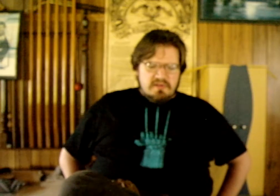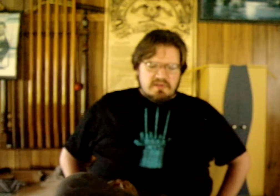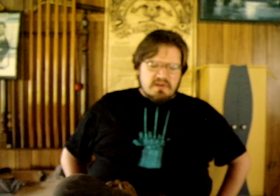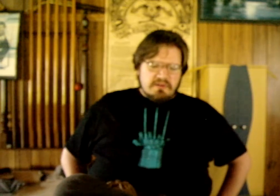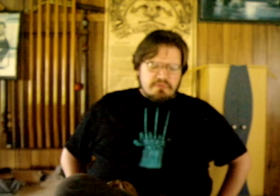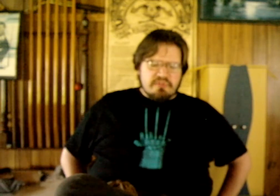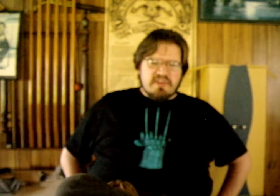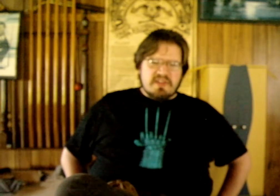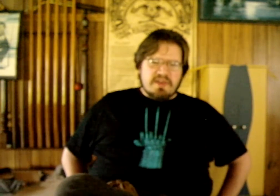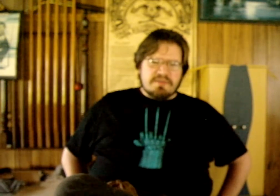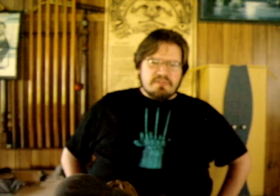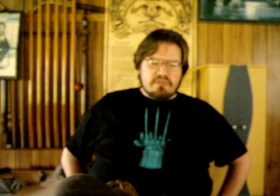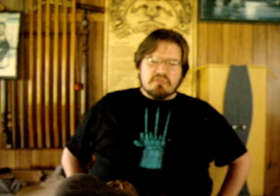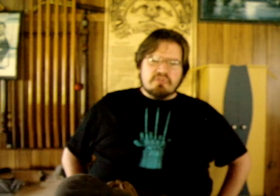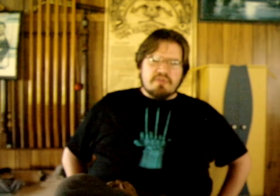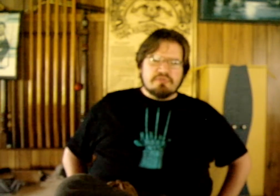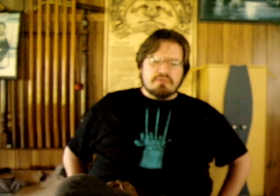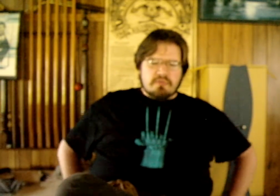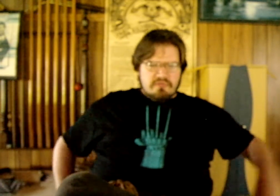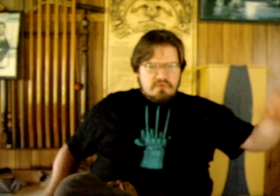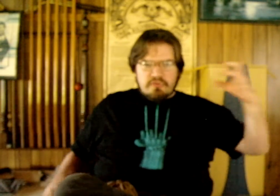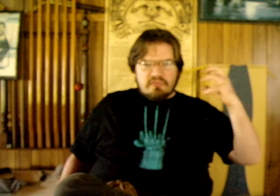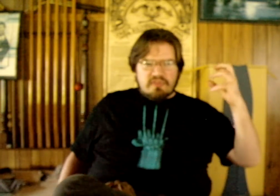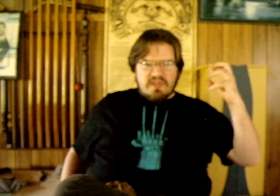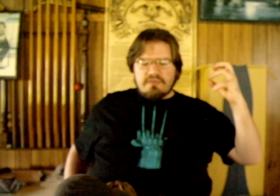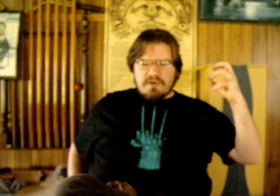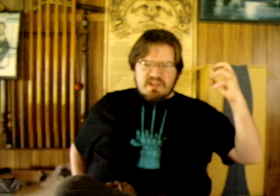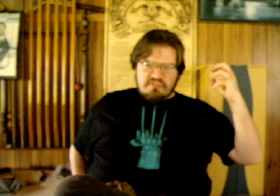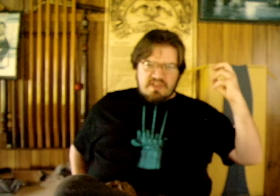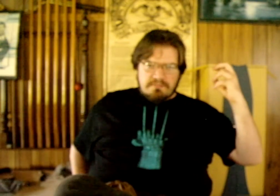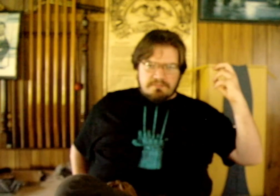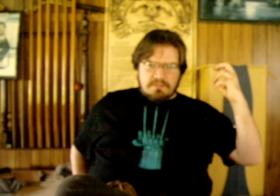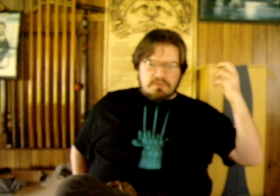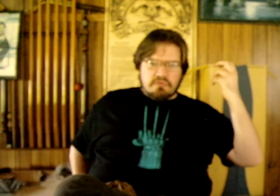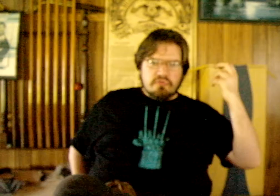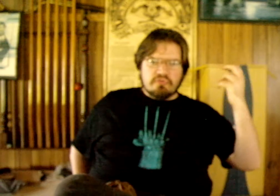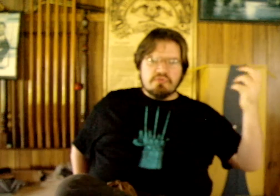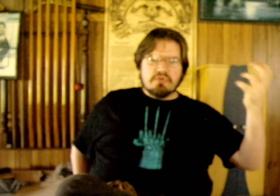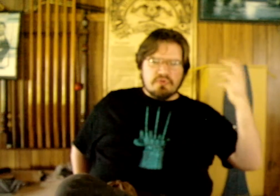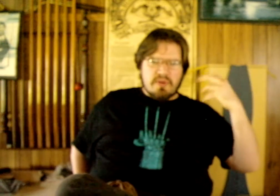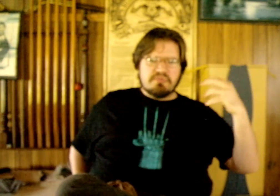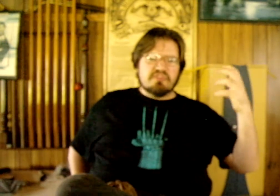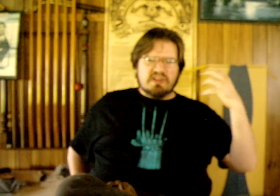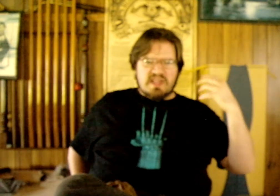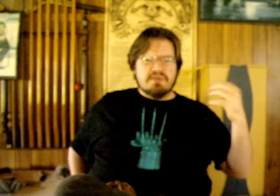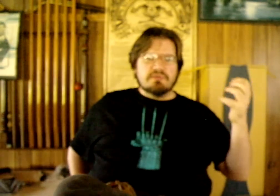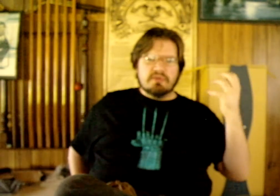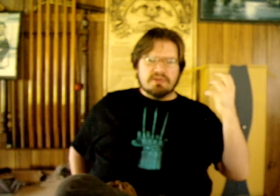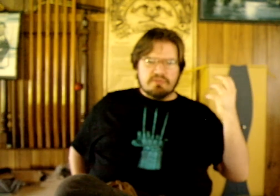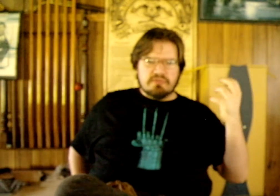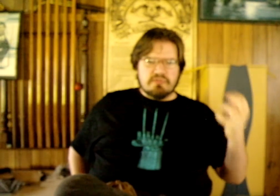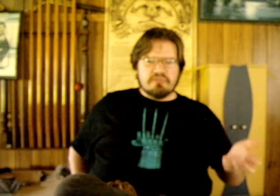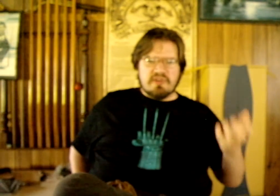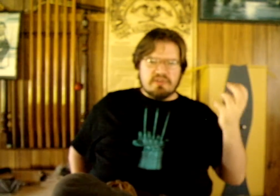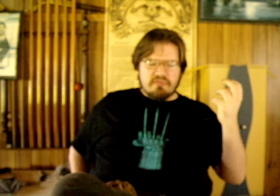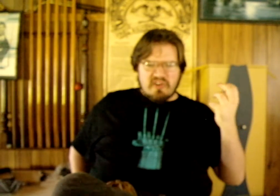I would say now that it's not just refusing to give your energy to corruption and evil and deceit and